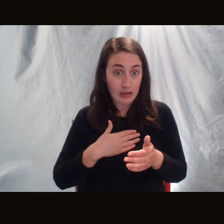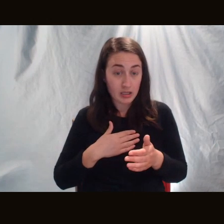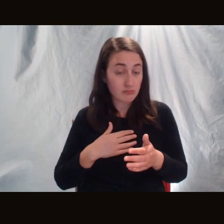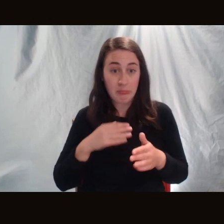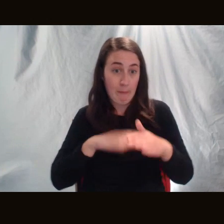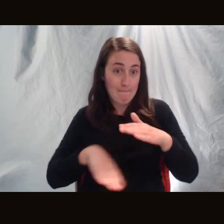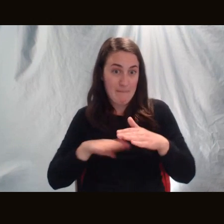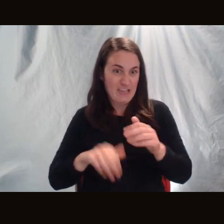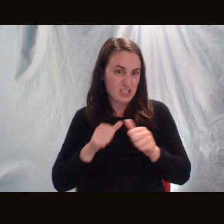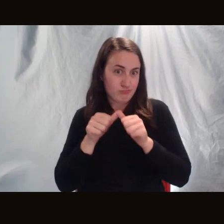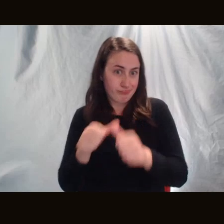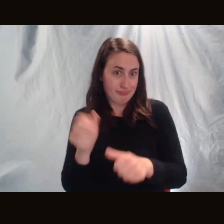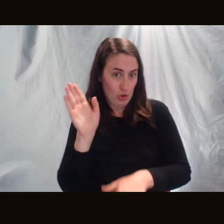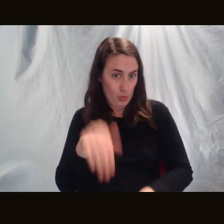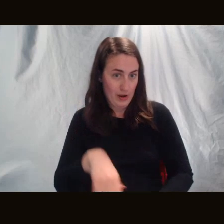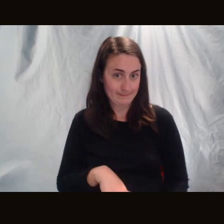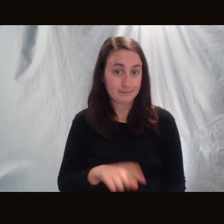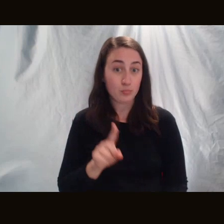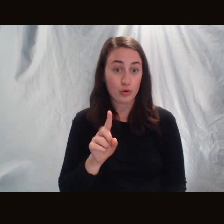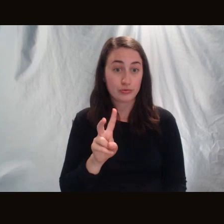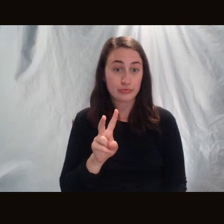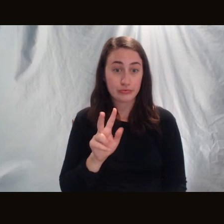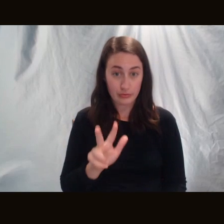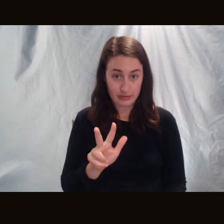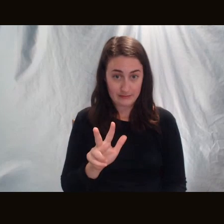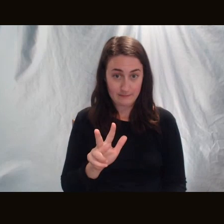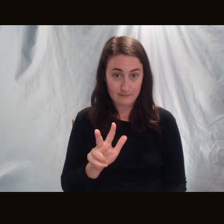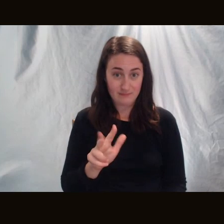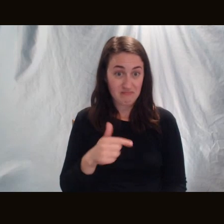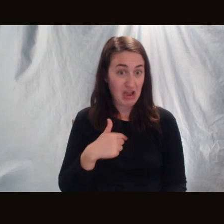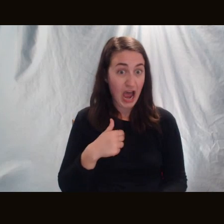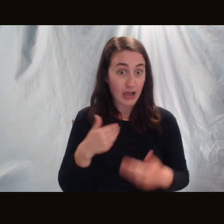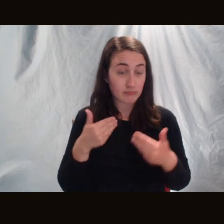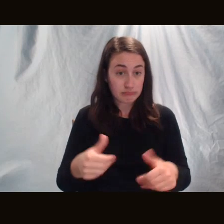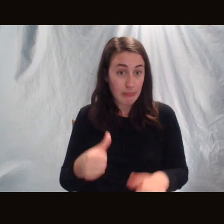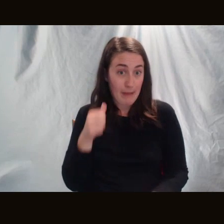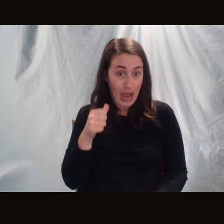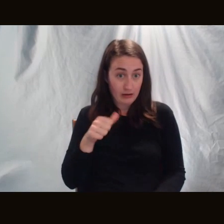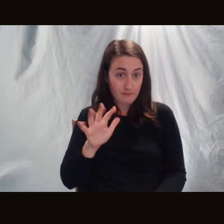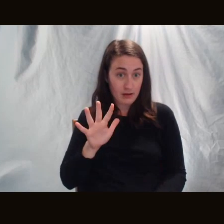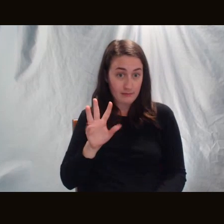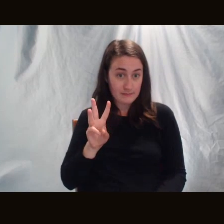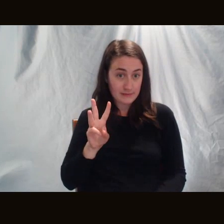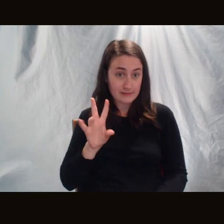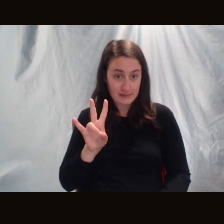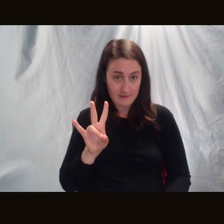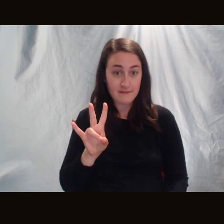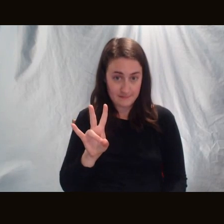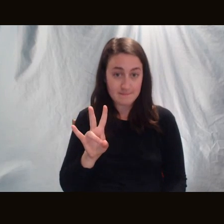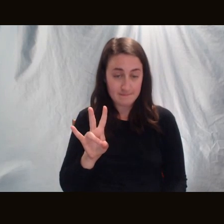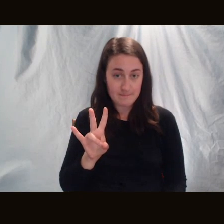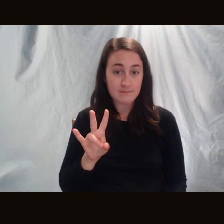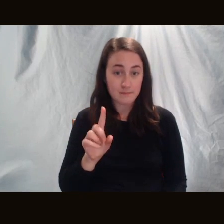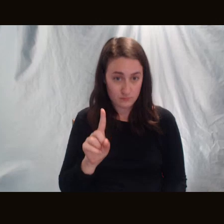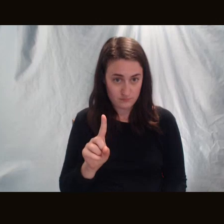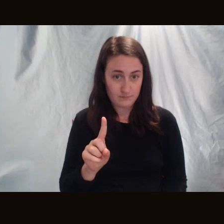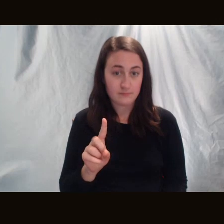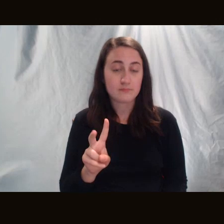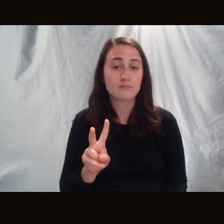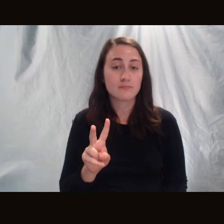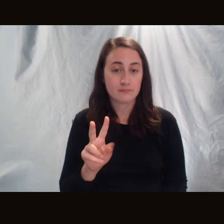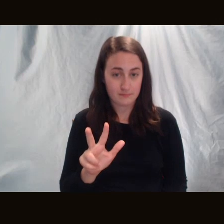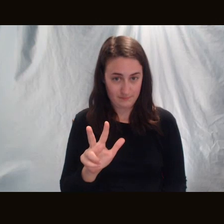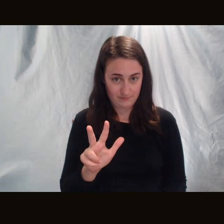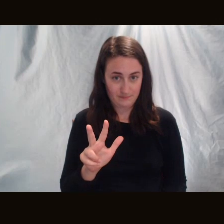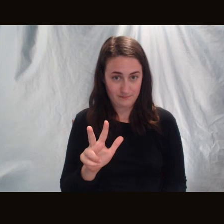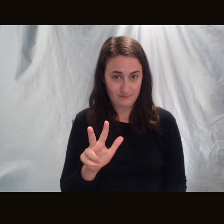So let's try that again. It's forward, she goes back, I step back as the followers go forward, then back to the